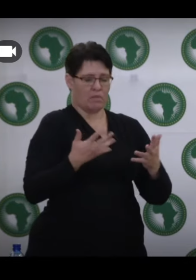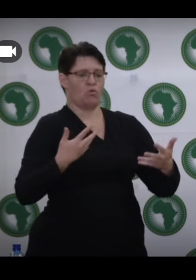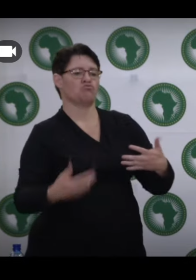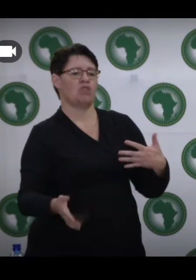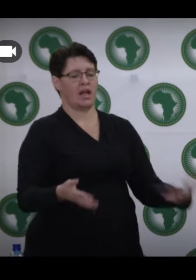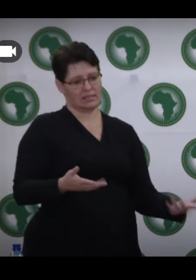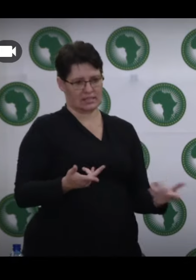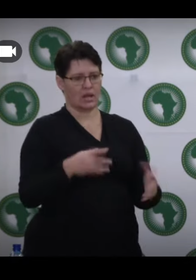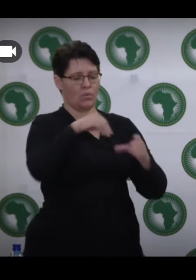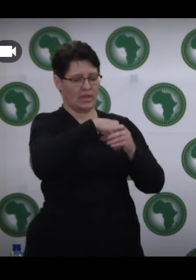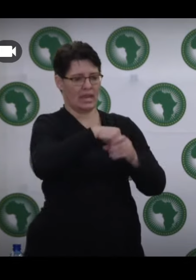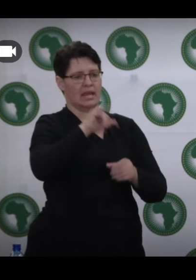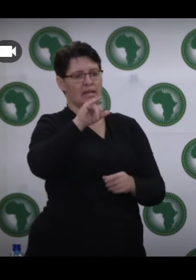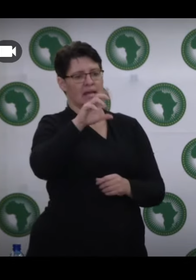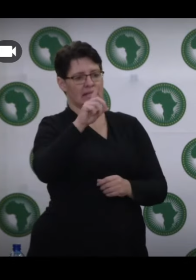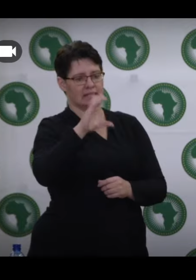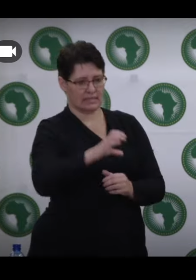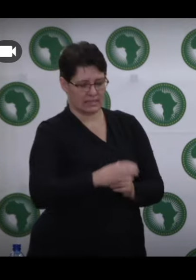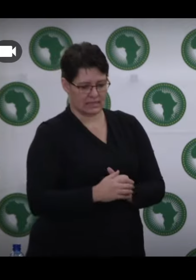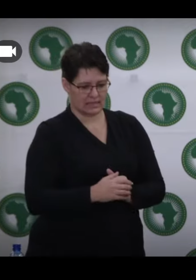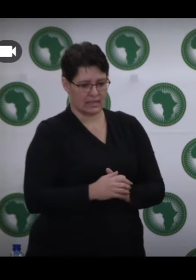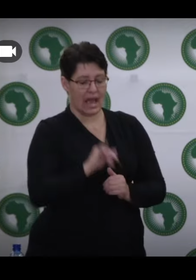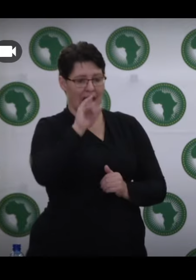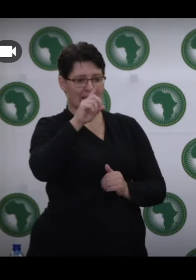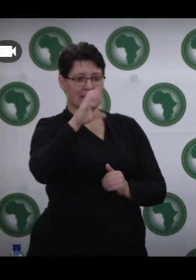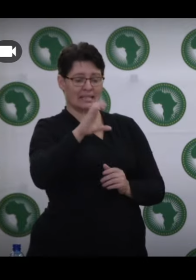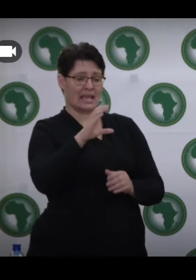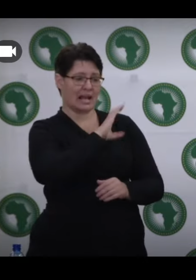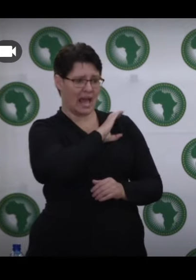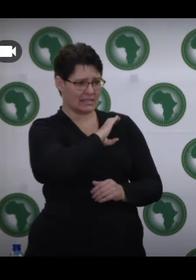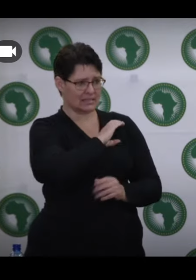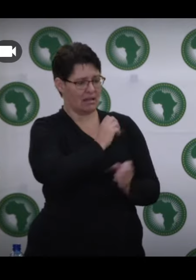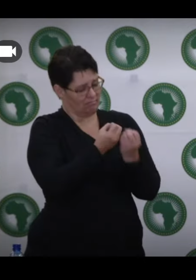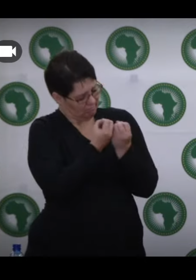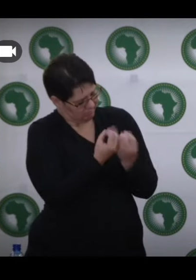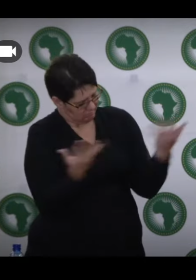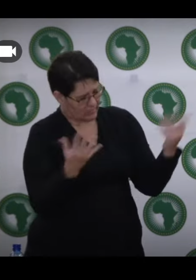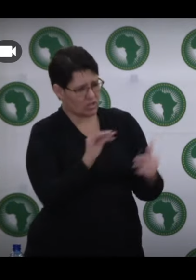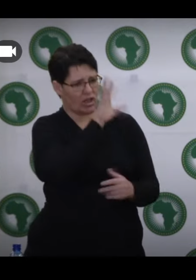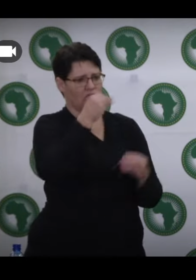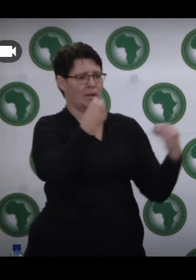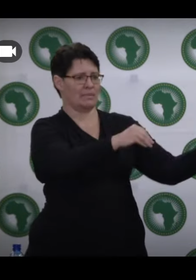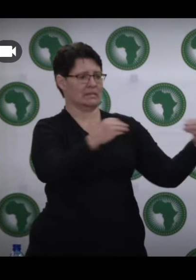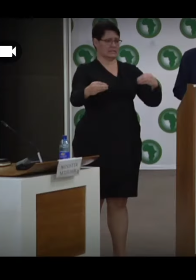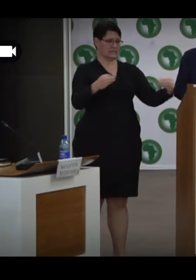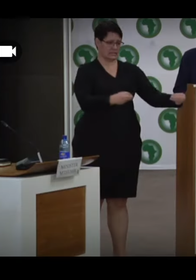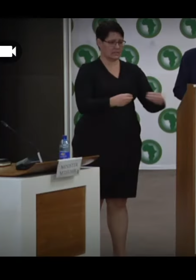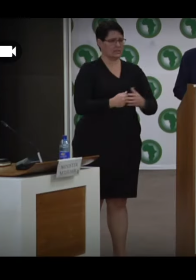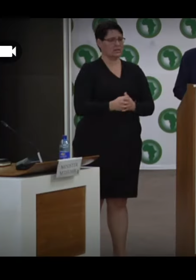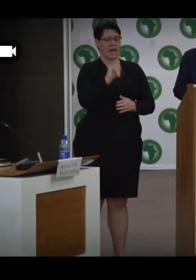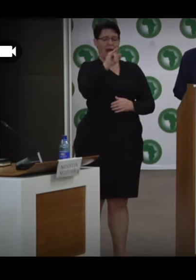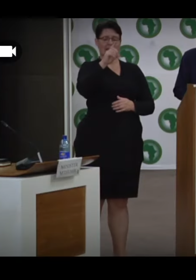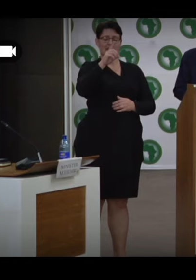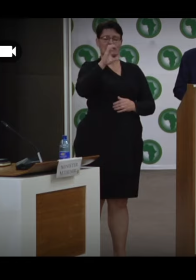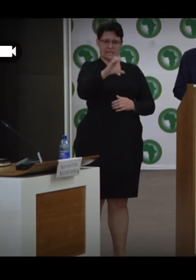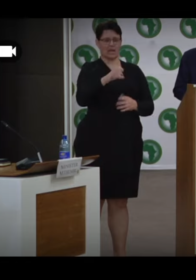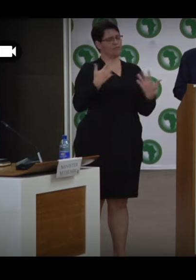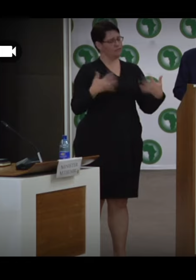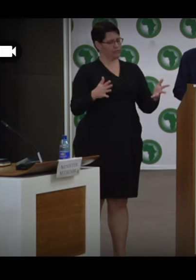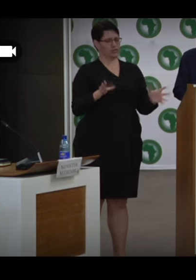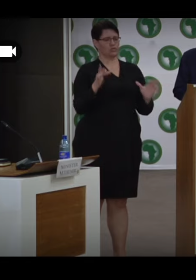the IDC. And for existing IDC clients that are large numbers of South African businesses, the IDC is already